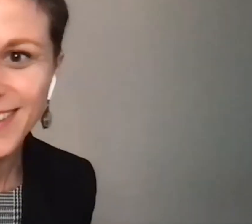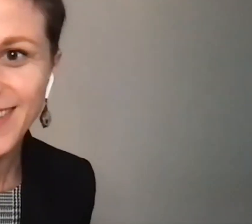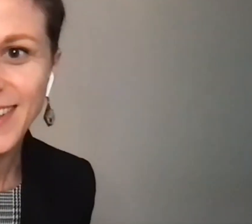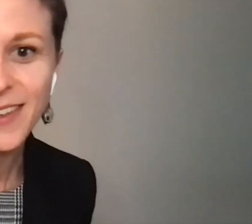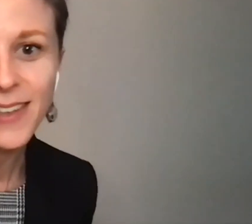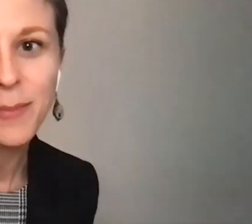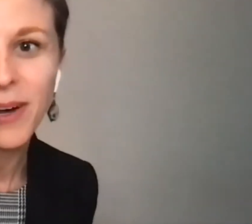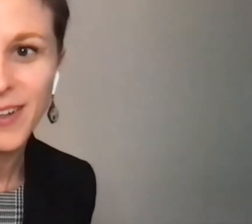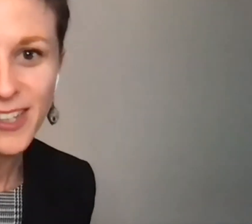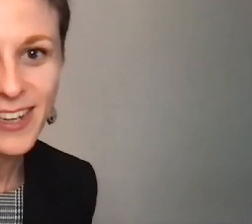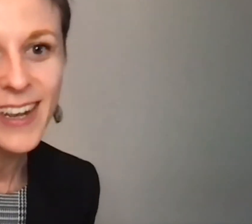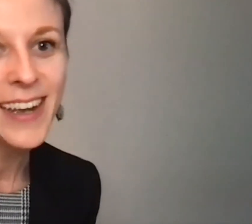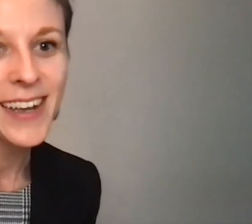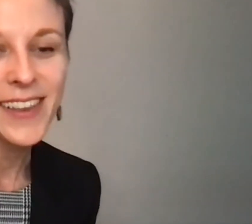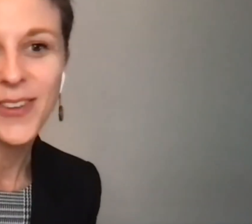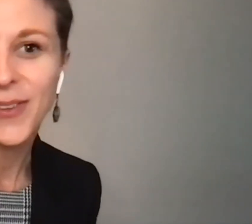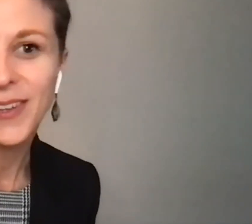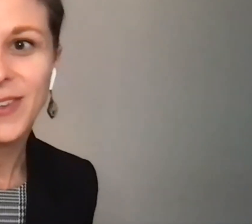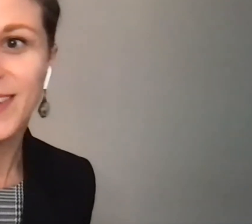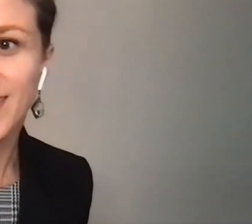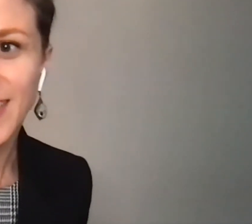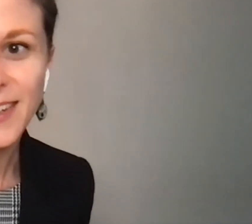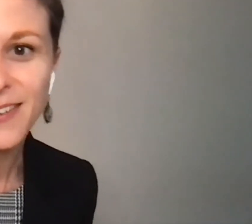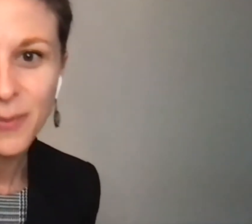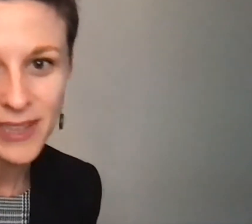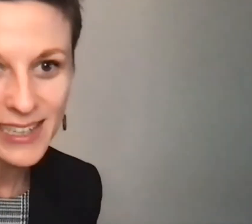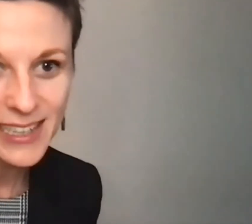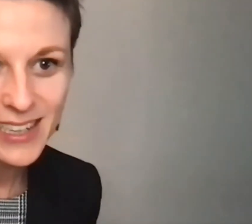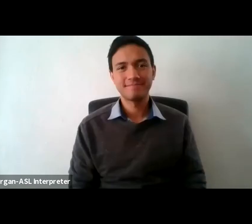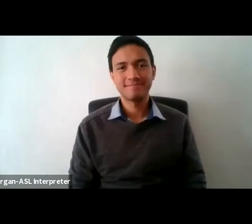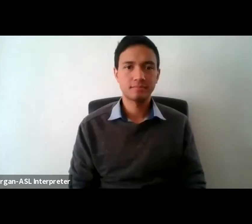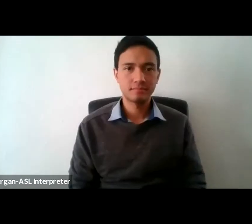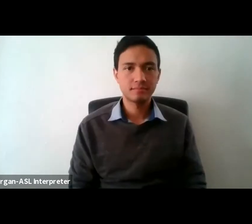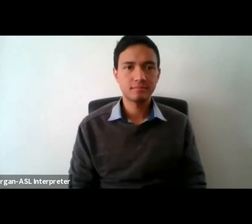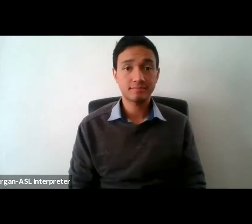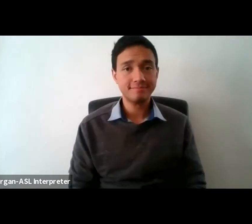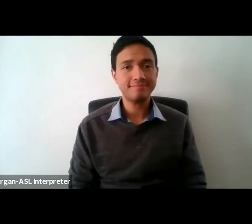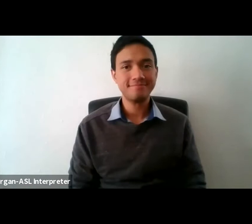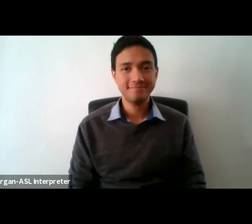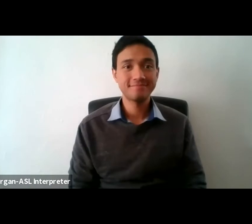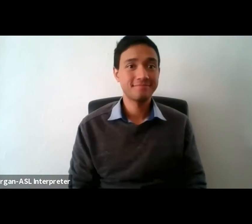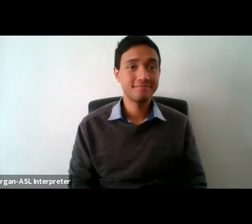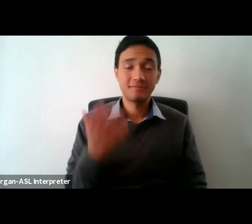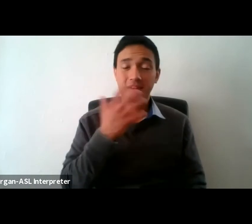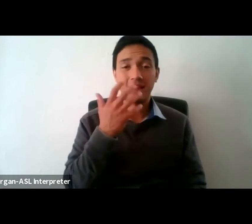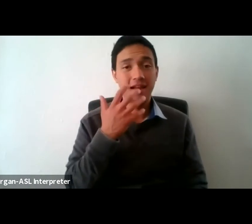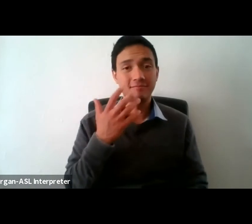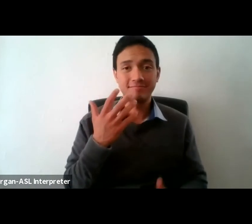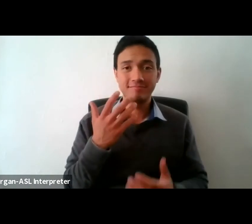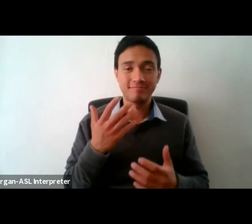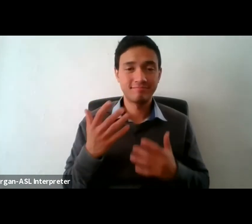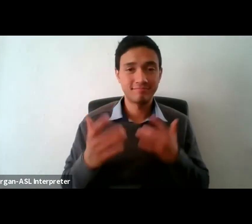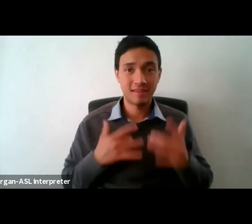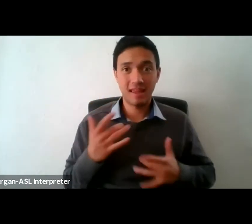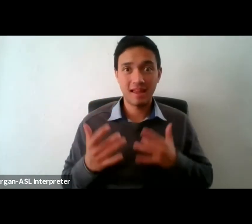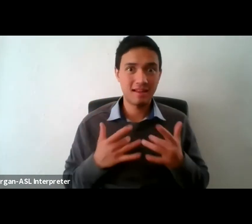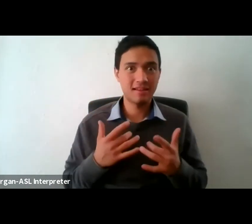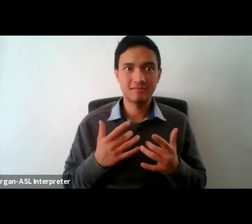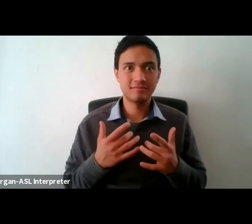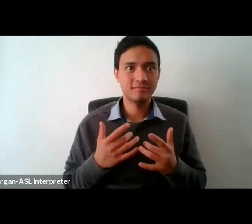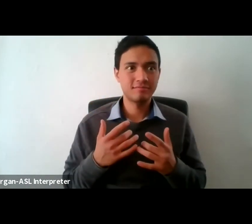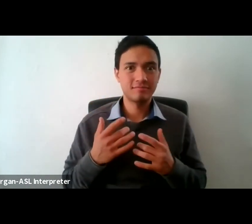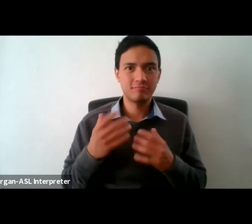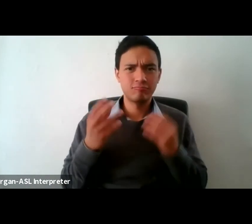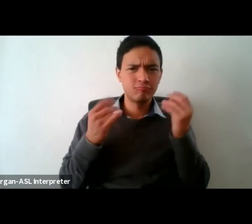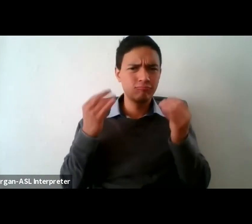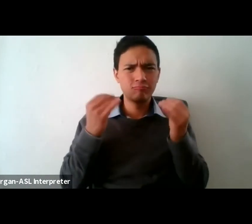Rajesh, Alison, Majd. This is indeed a stimulating and informative discussion, and I am delighted to see that our audience